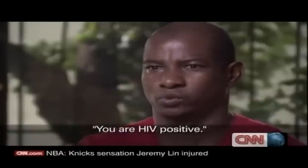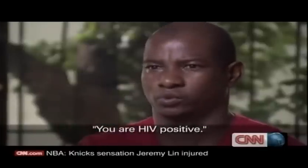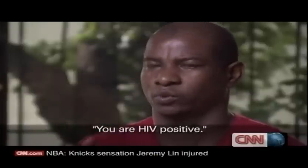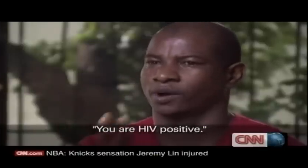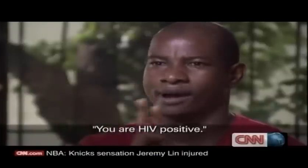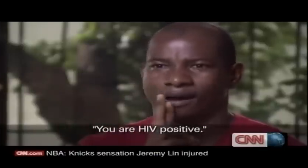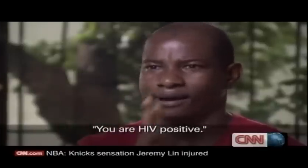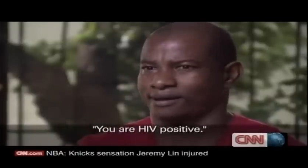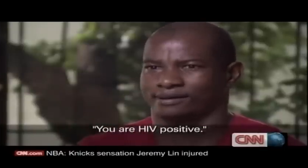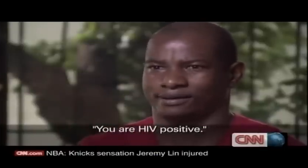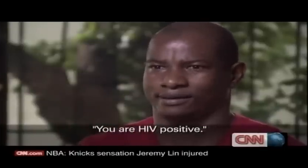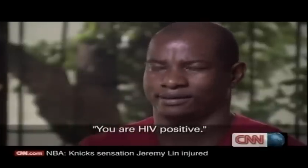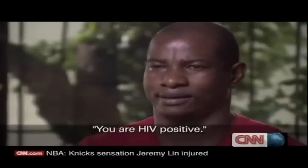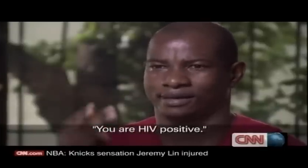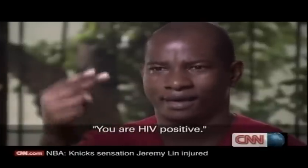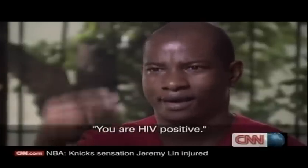you are